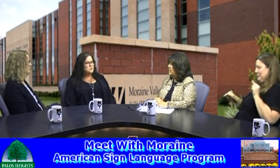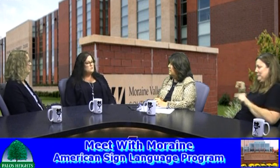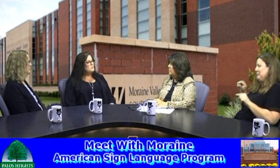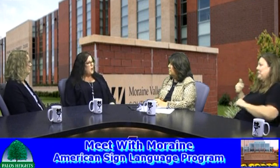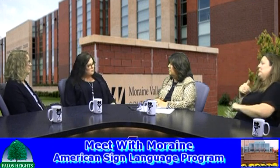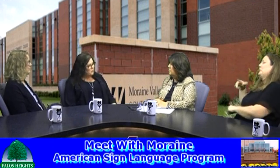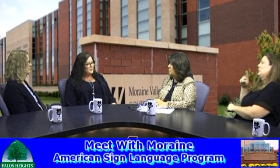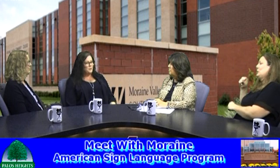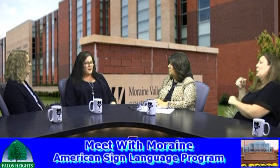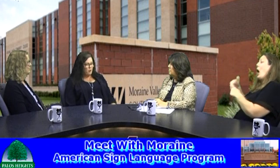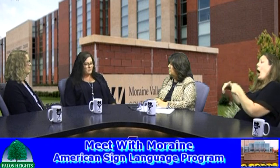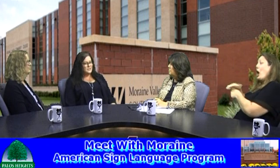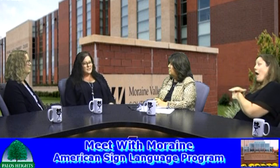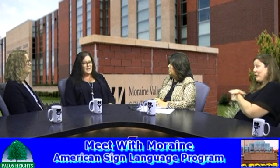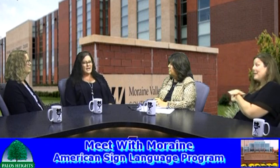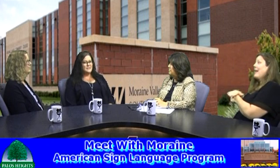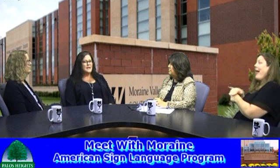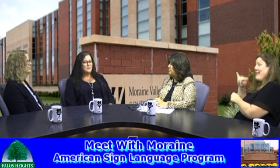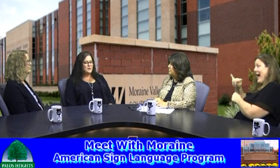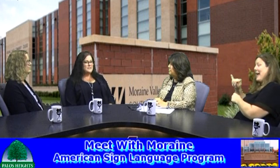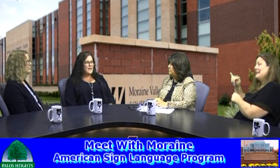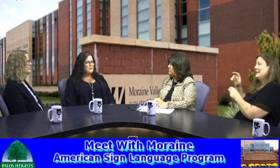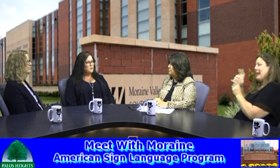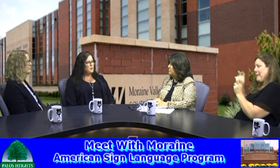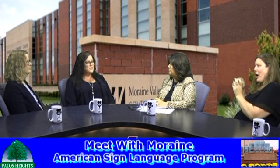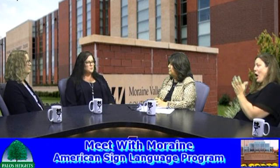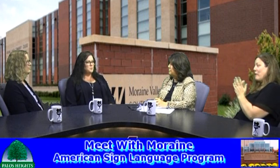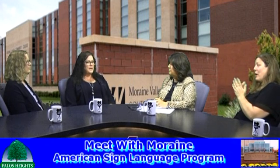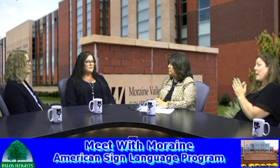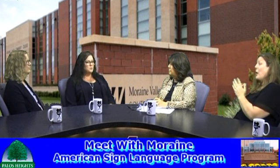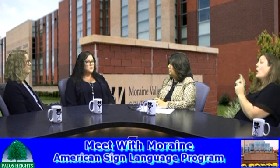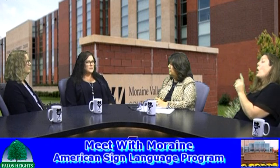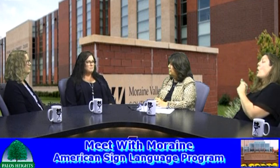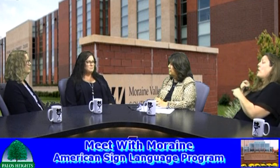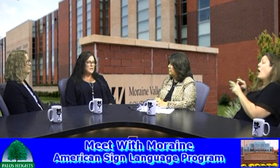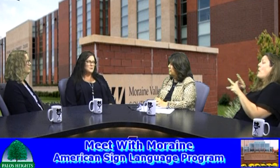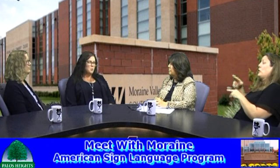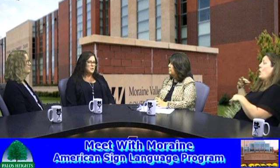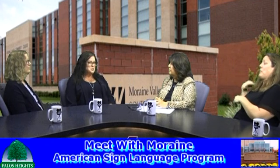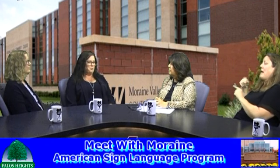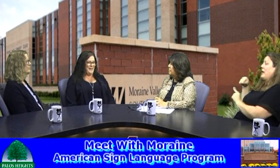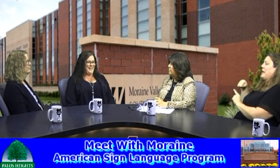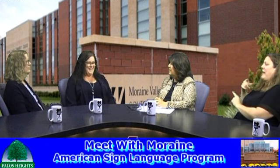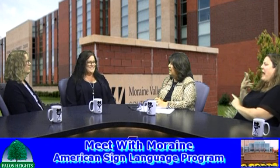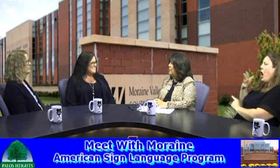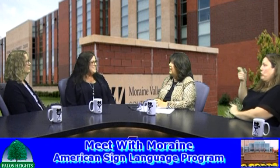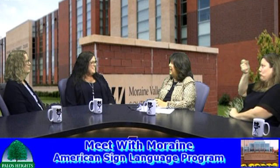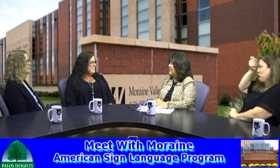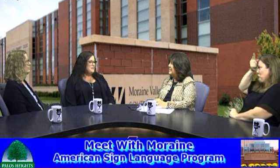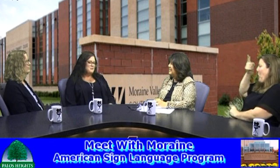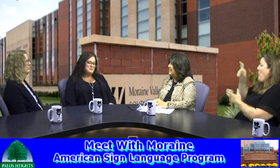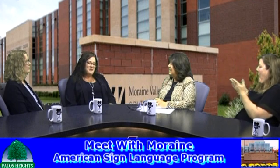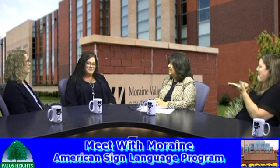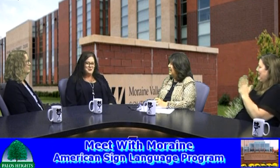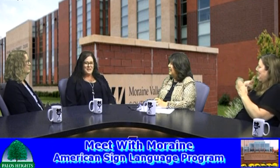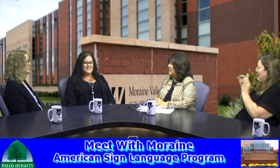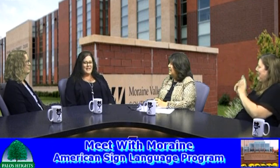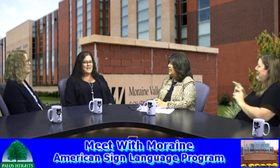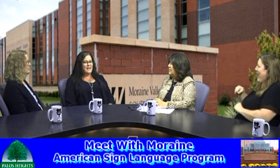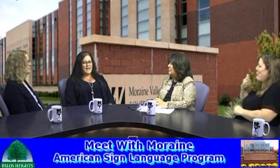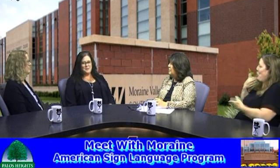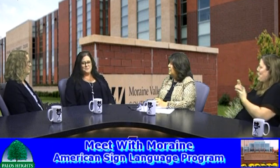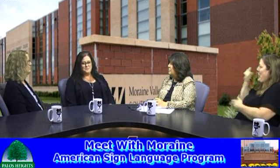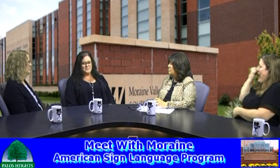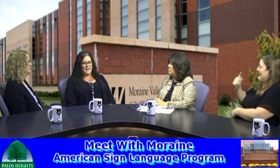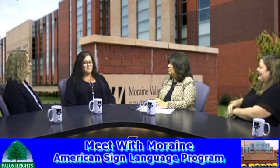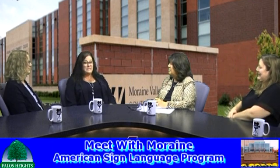we do cover it quite often, and by the time they're ready to apply, they know what interpreting is. Okay. They do have a good idea,